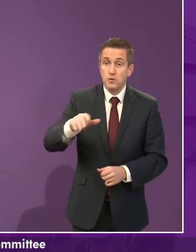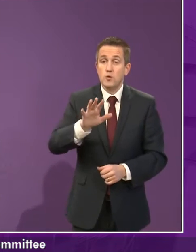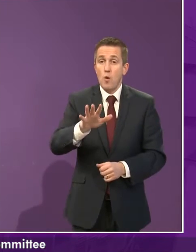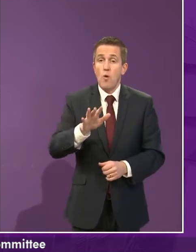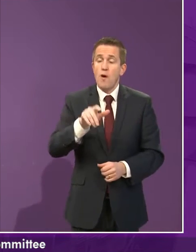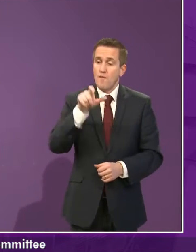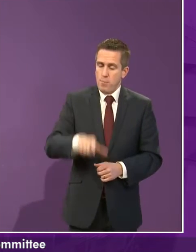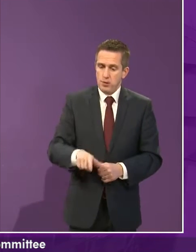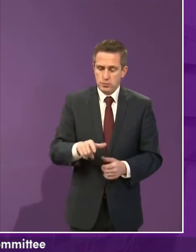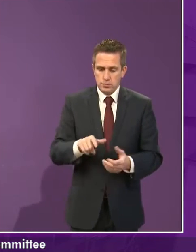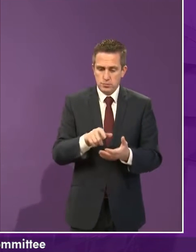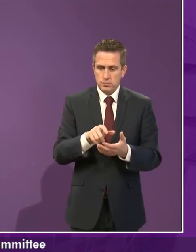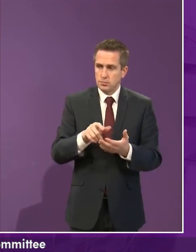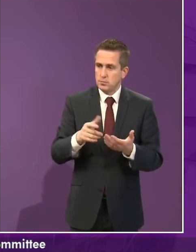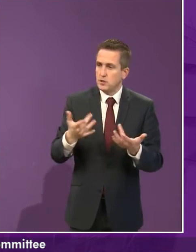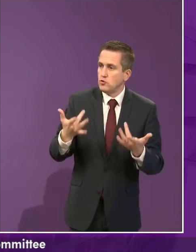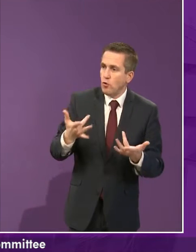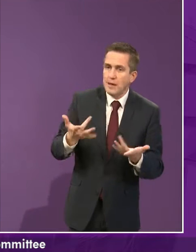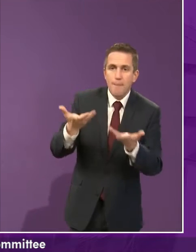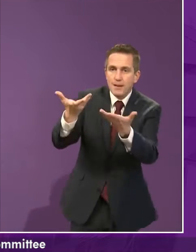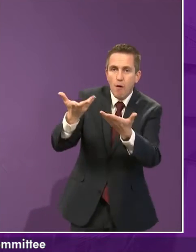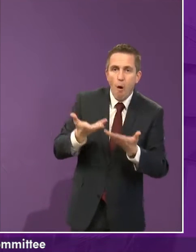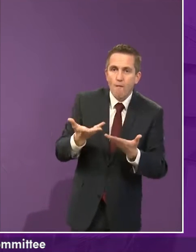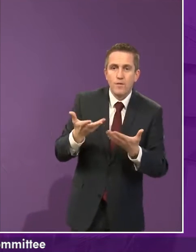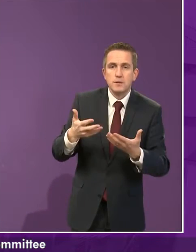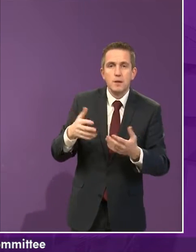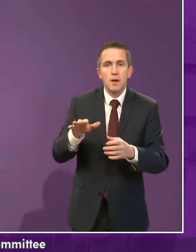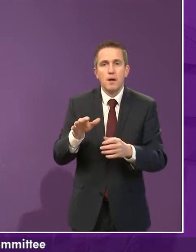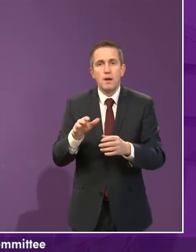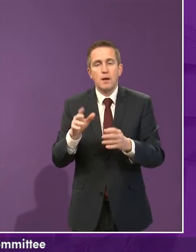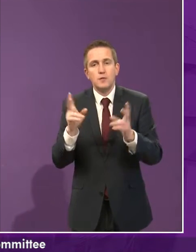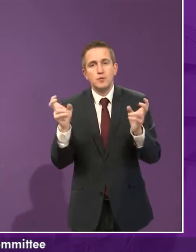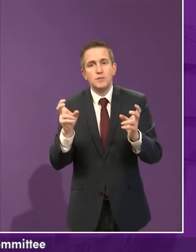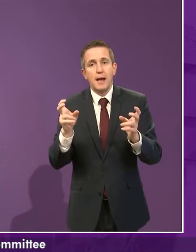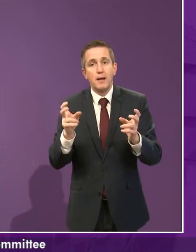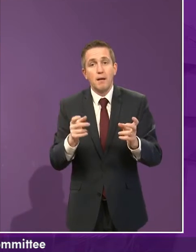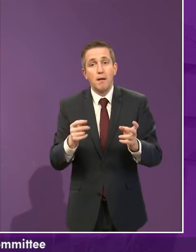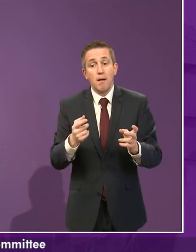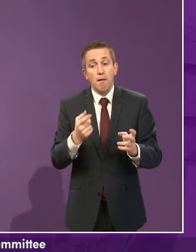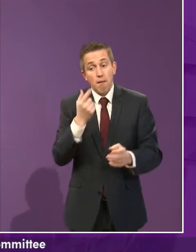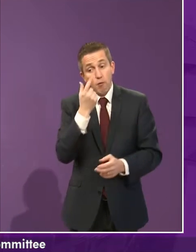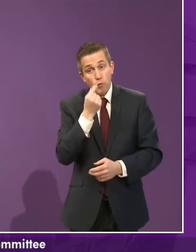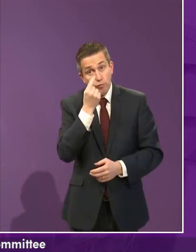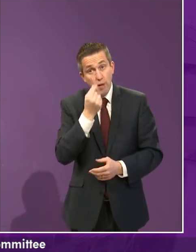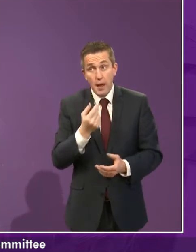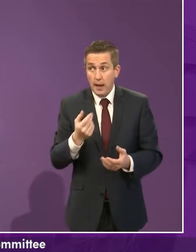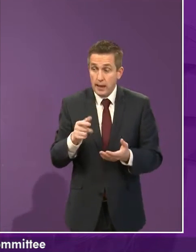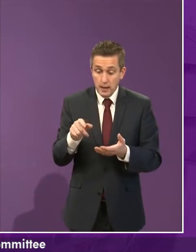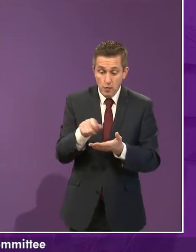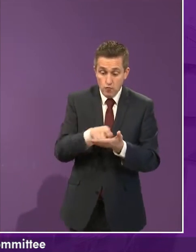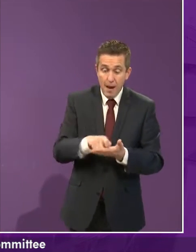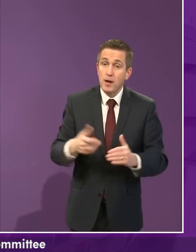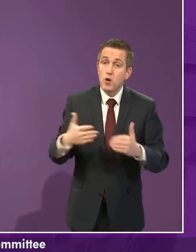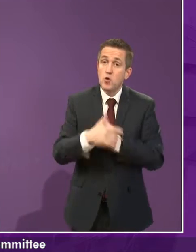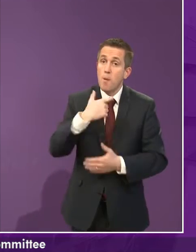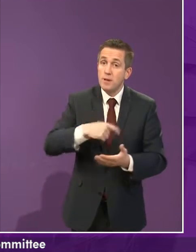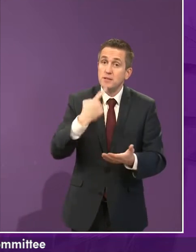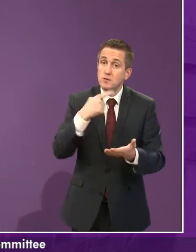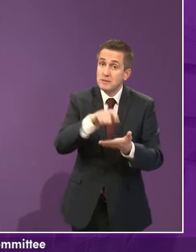holding any offers for whatever reason, can a new personal statement be submitted that